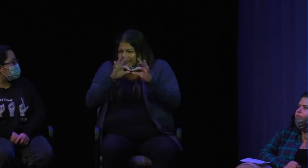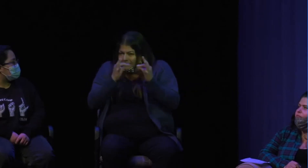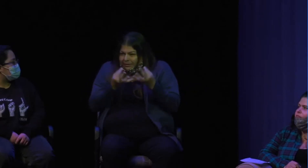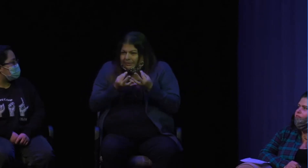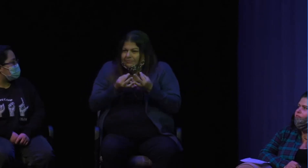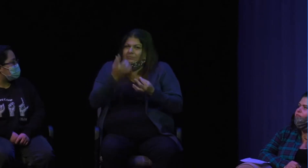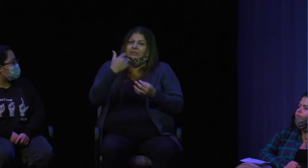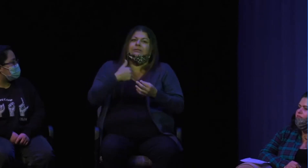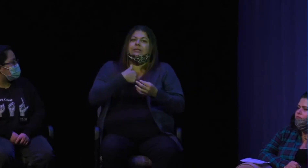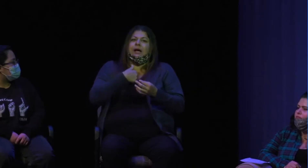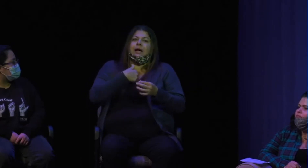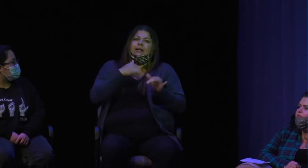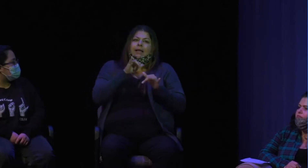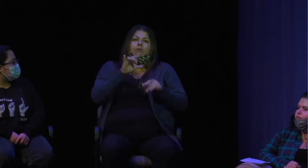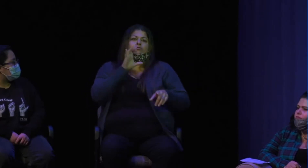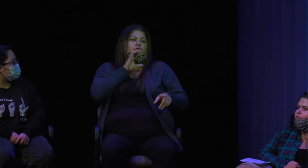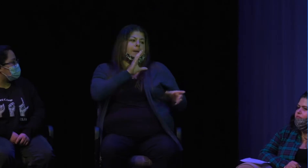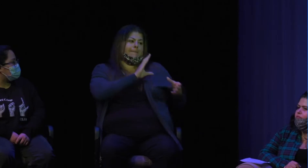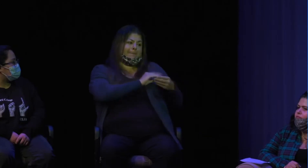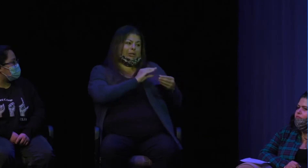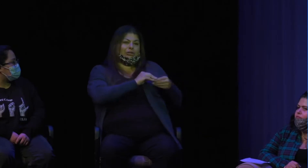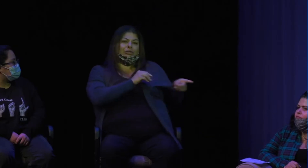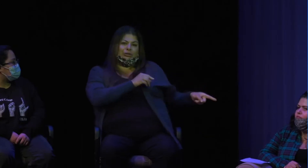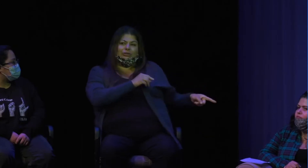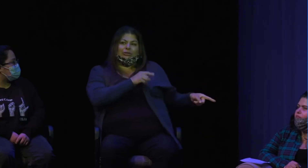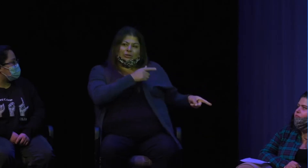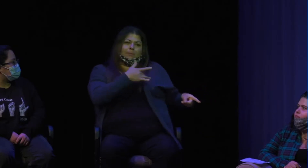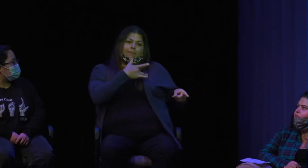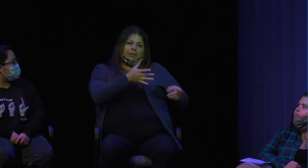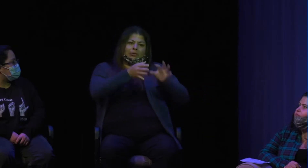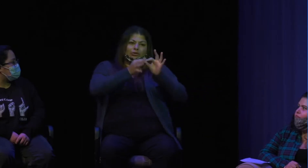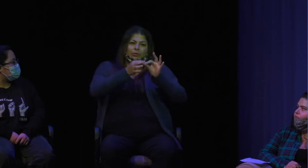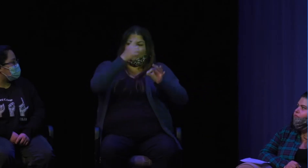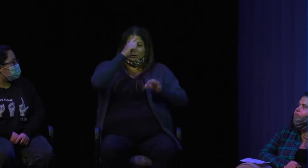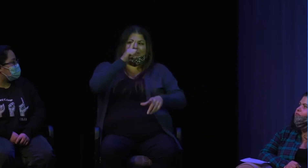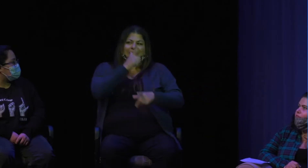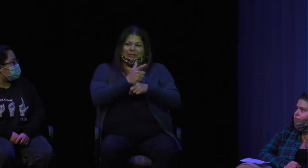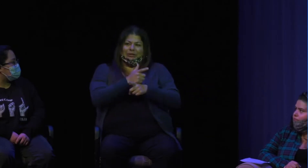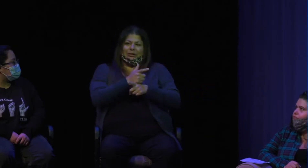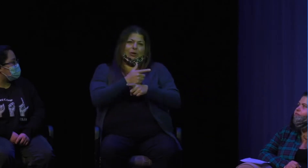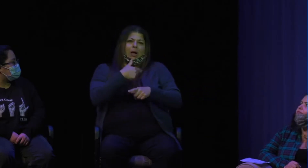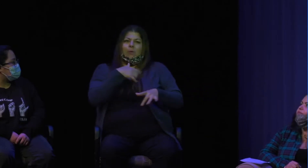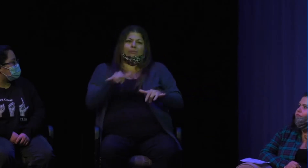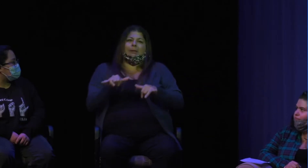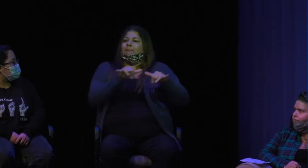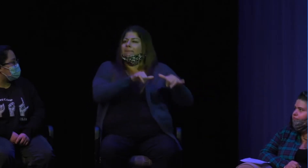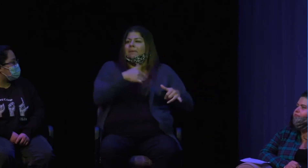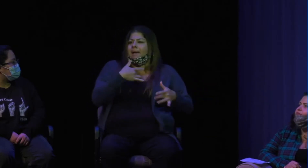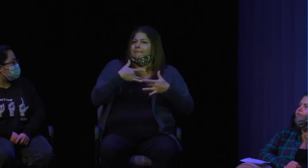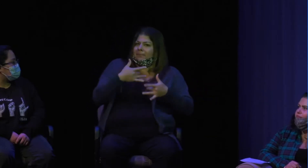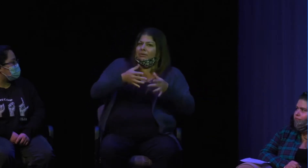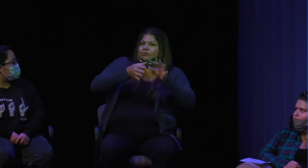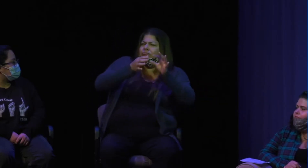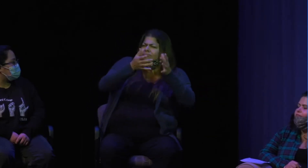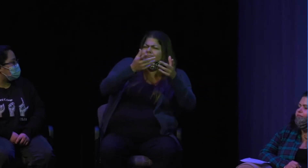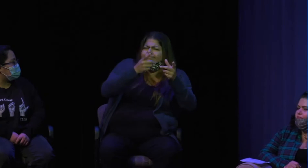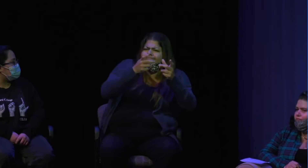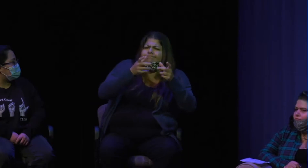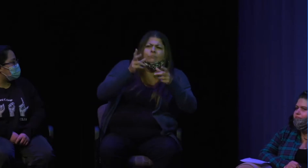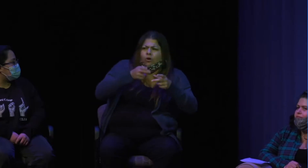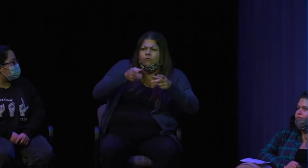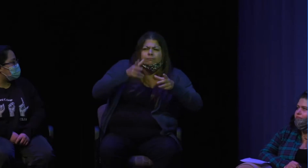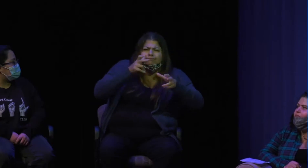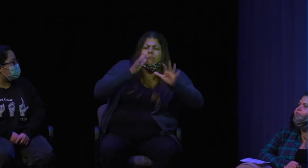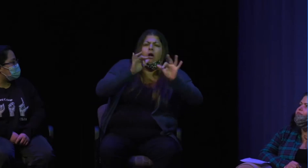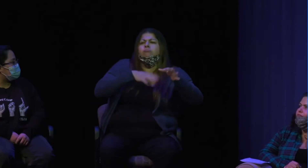My brother went through that too, a lot of the communication misunderstandings in family circles, and I know Karina